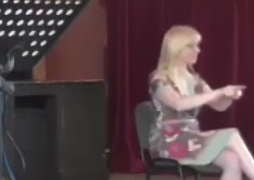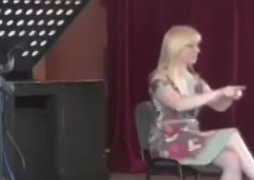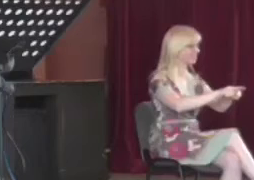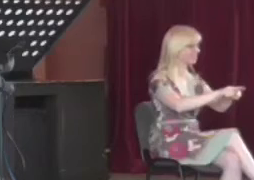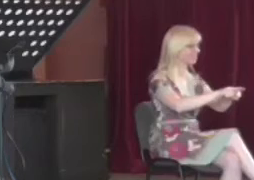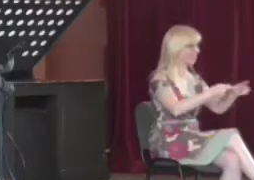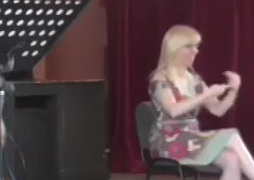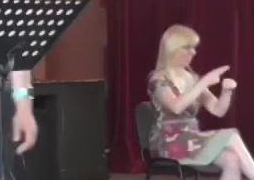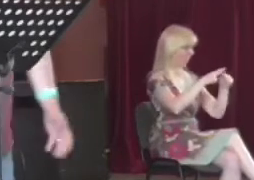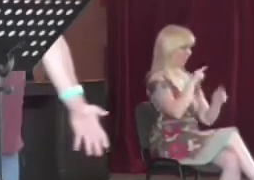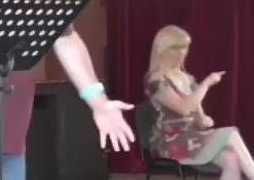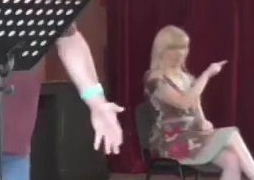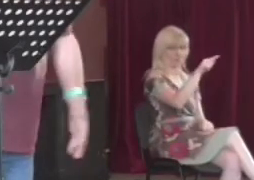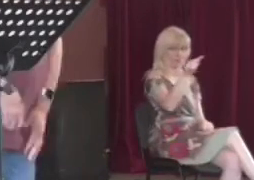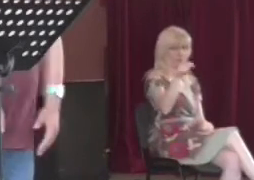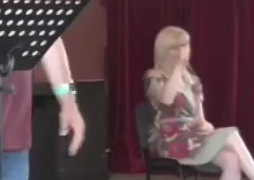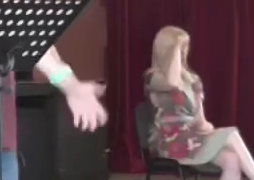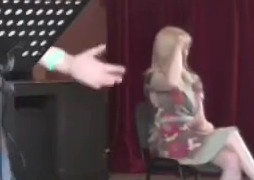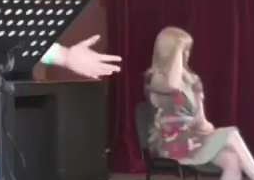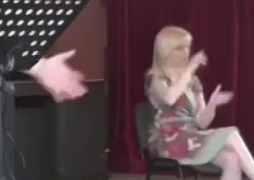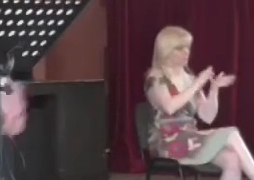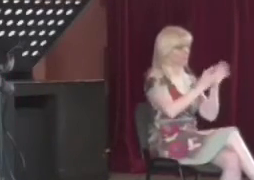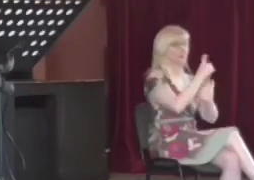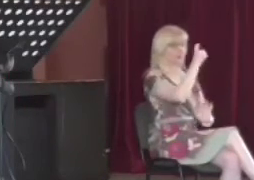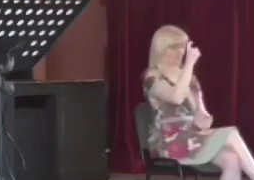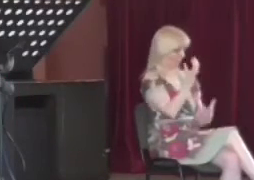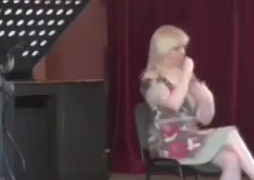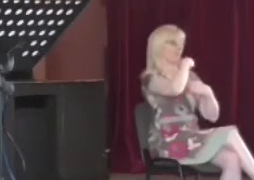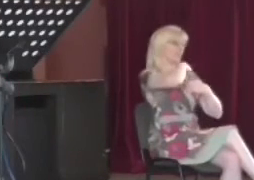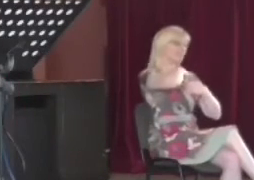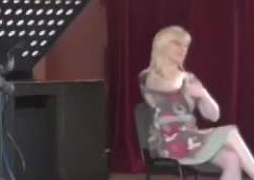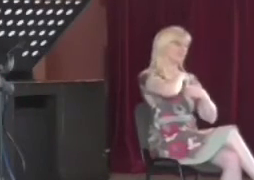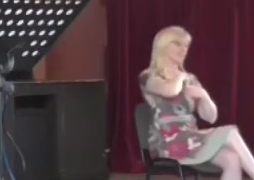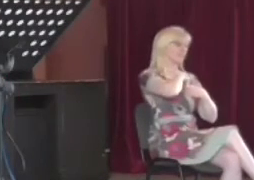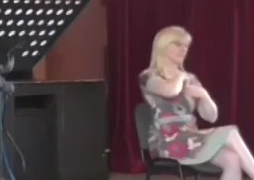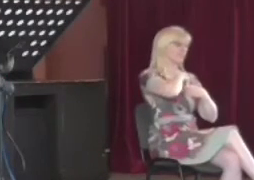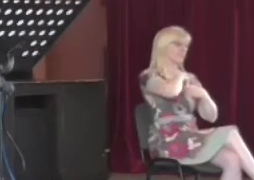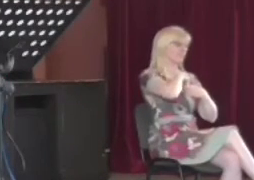Wasn't he the one who hated Christians? Probably. Who knows?